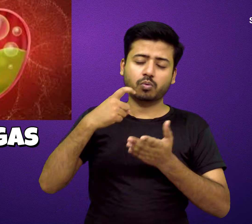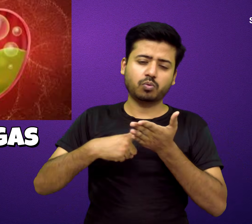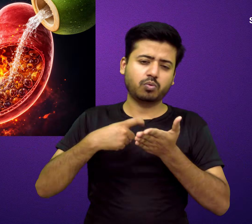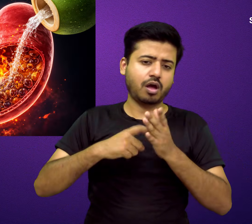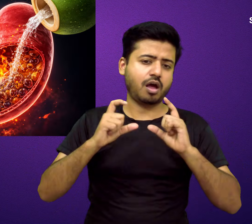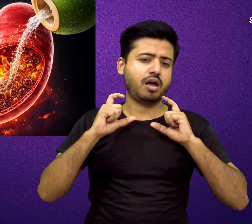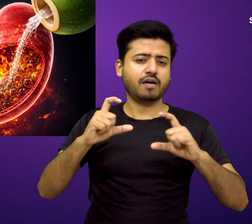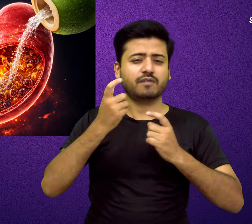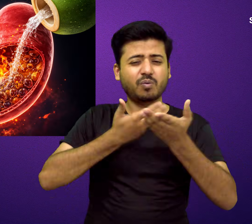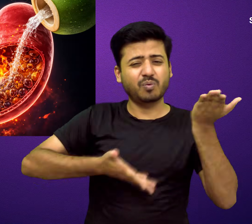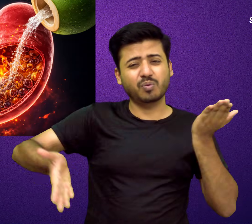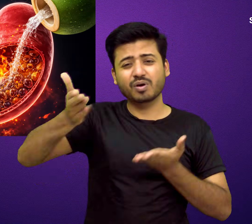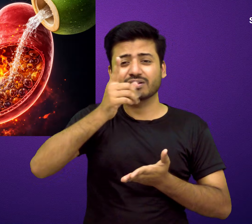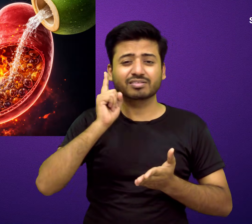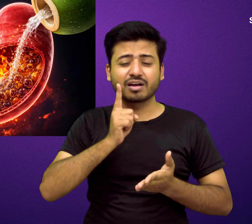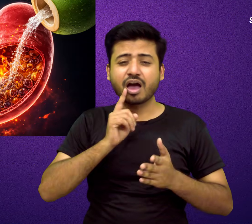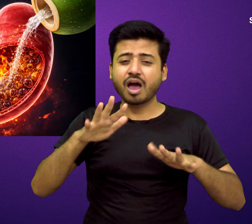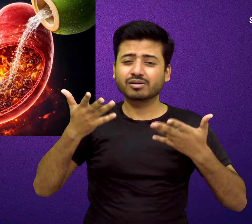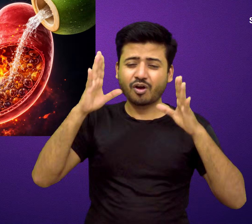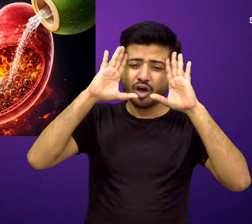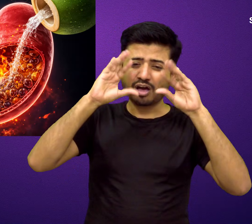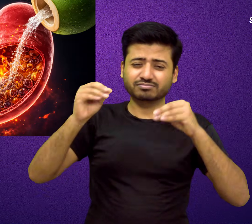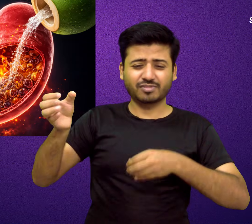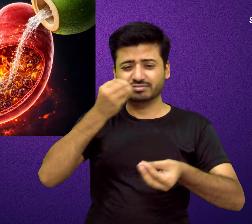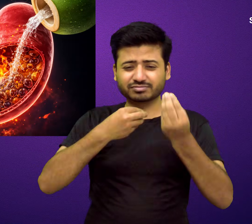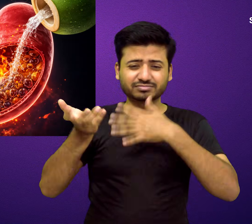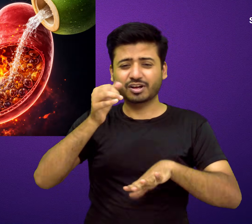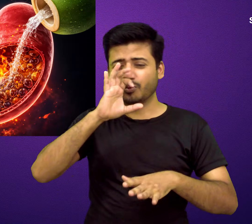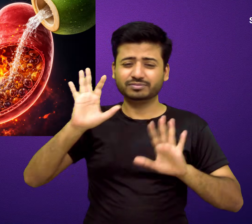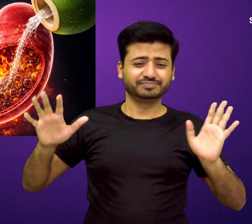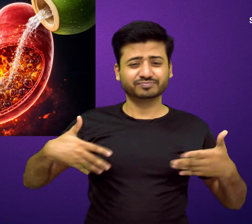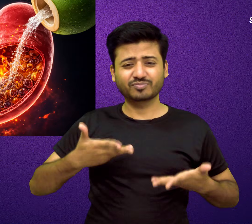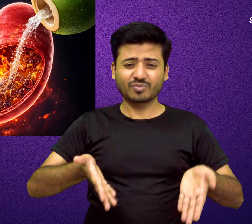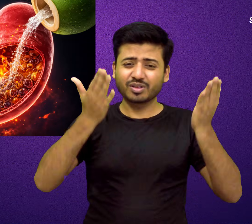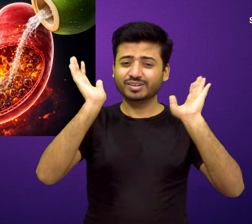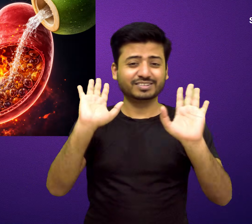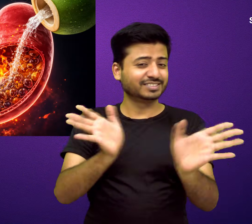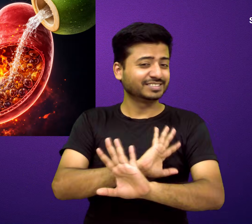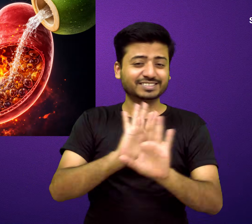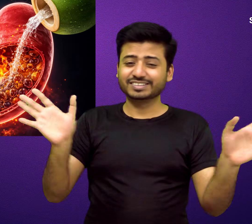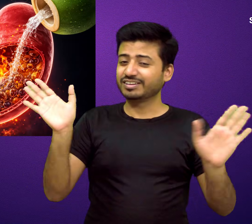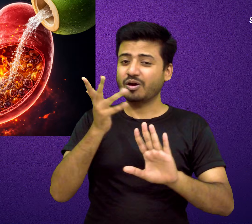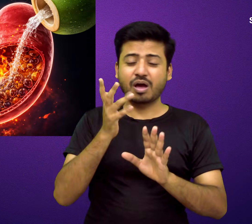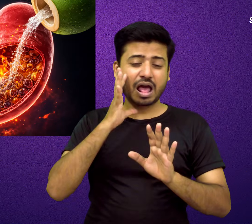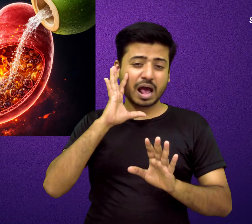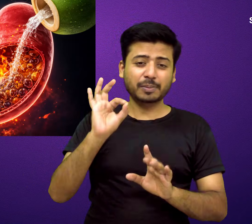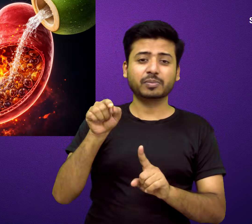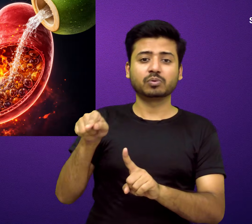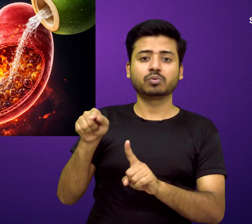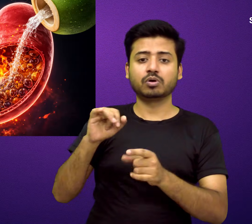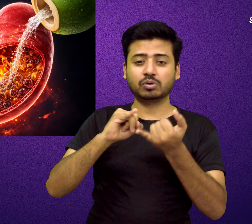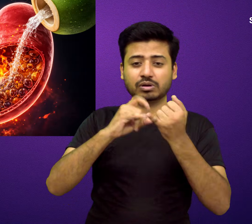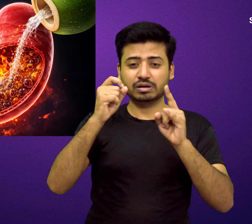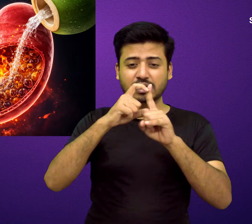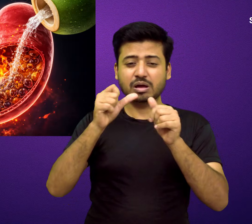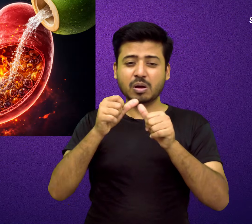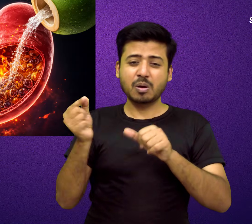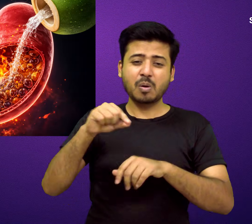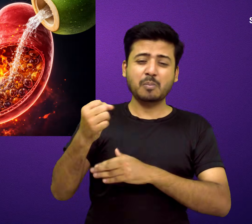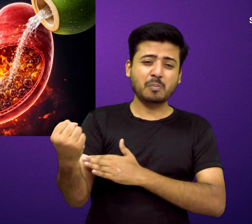tooth erosion. Another study suggests that diet drinks slightly increase the risk of dental erosion in U.S. adults, but further research